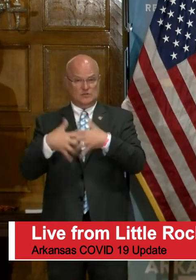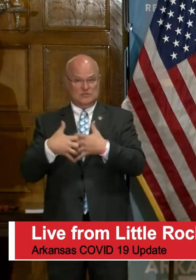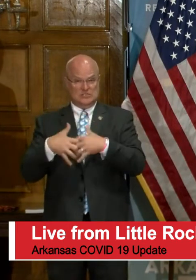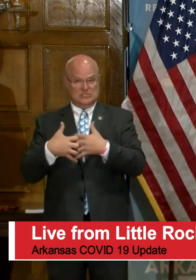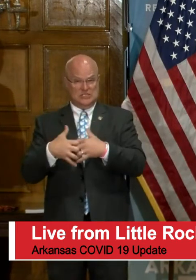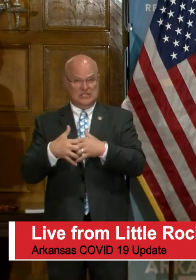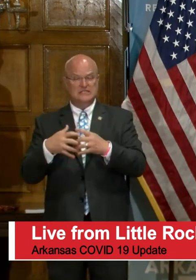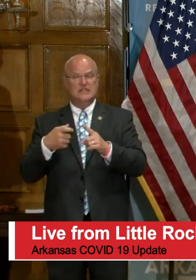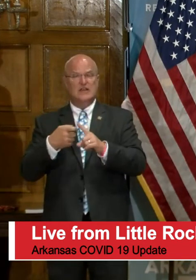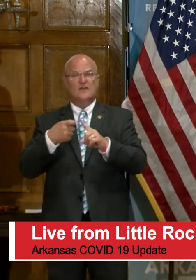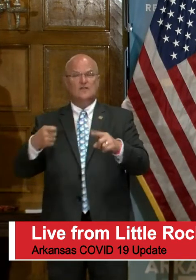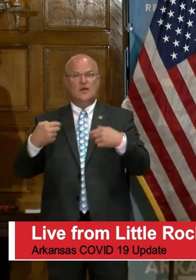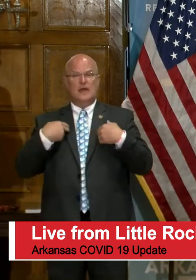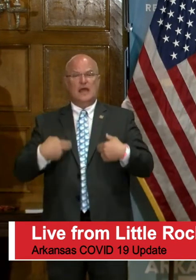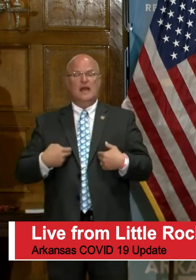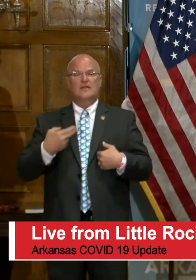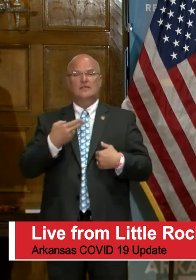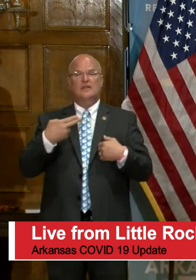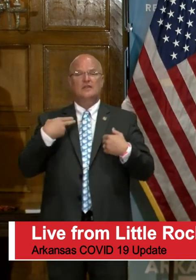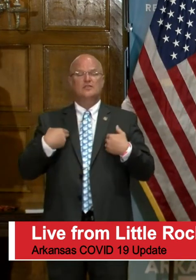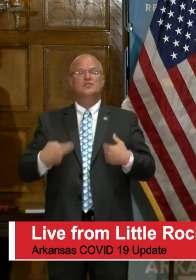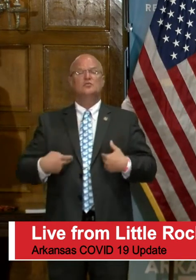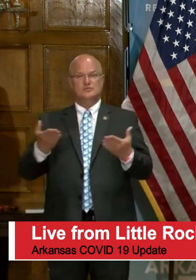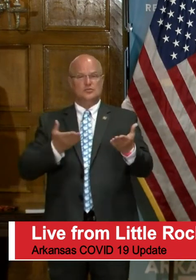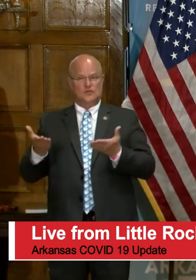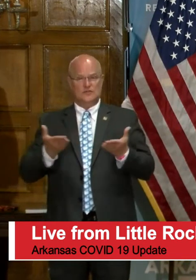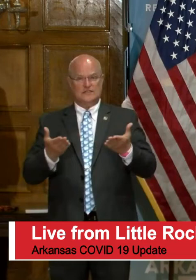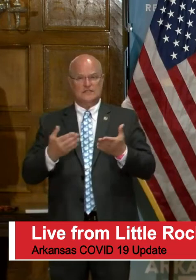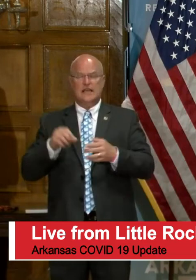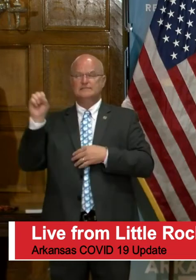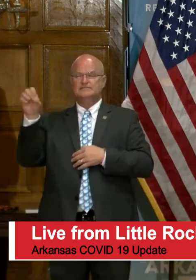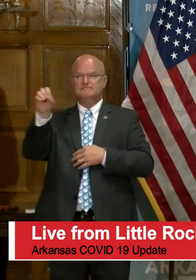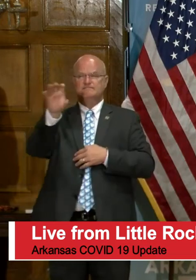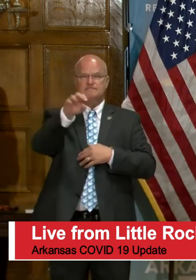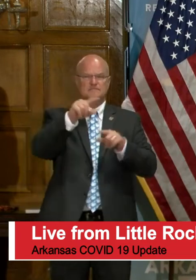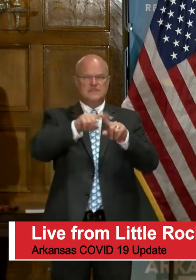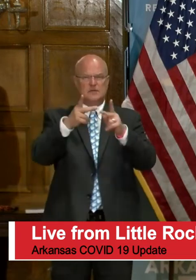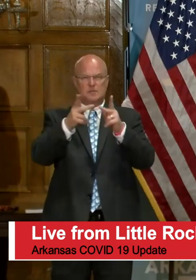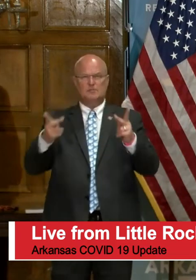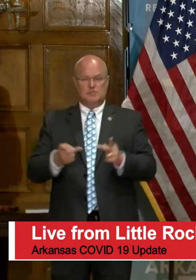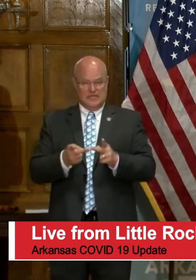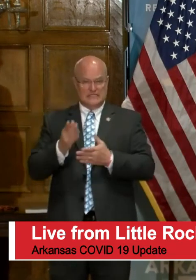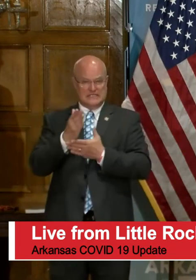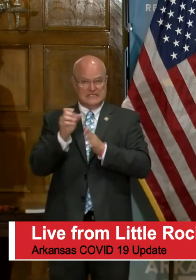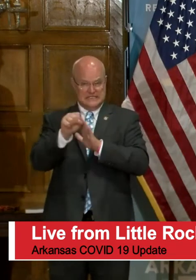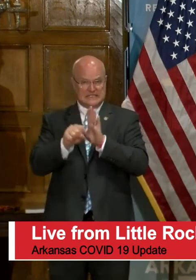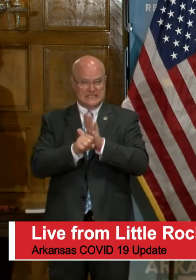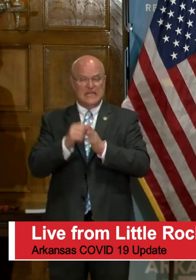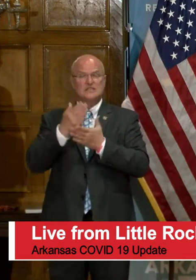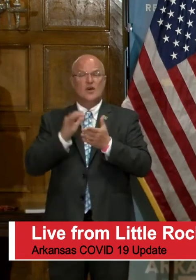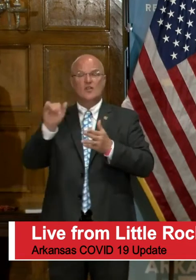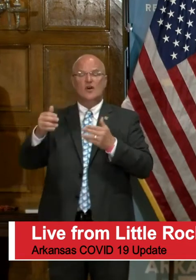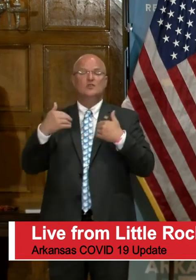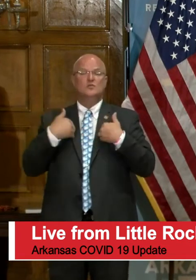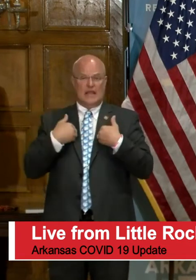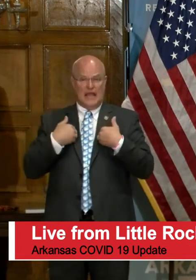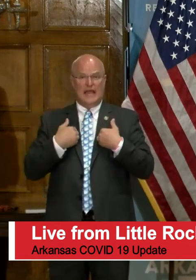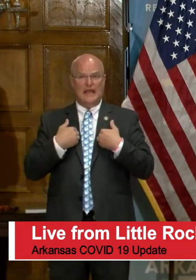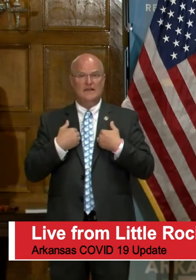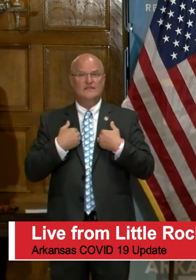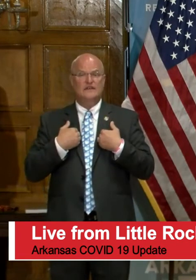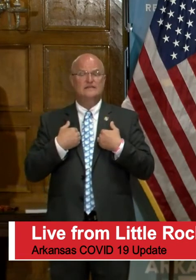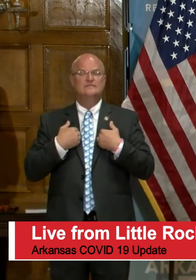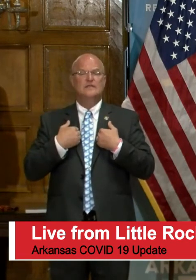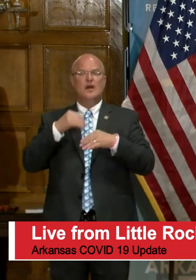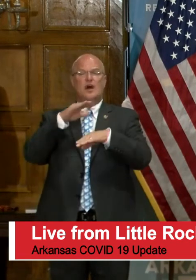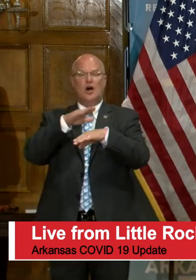devices from Health and Human Services, and we've put them out in different parts of the state so that those facilities would have